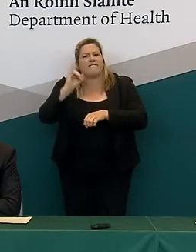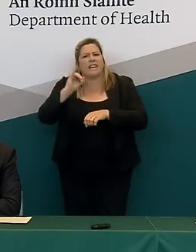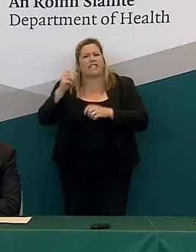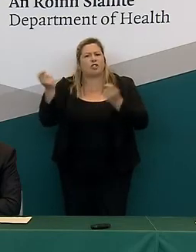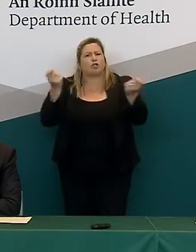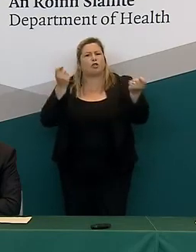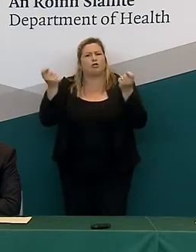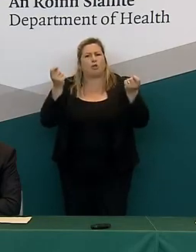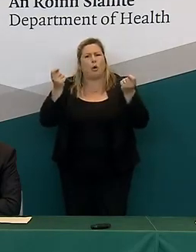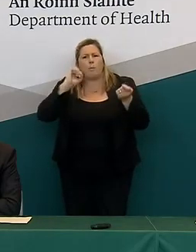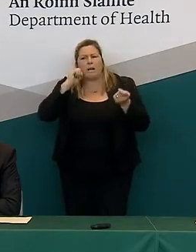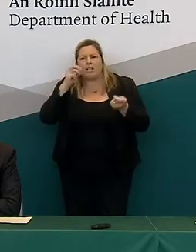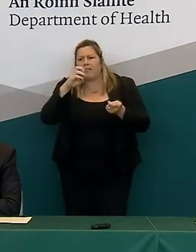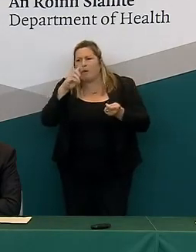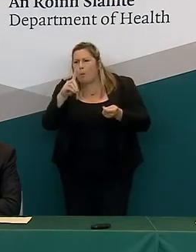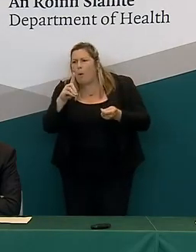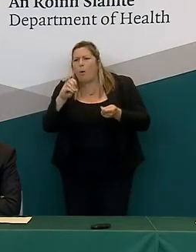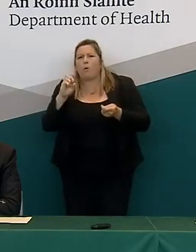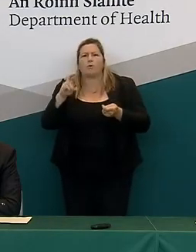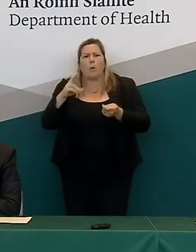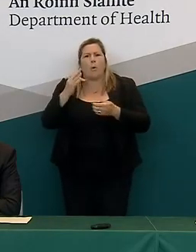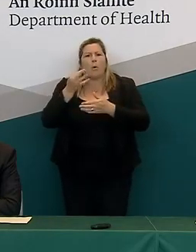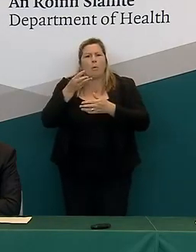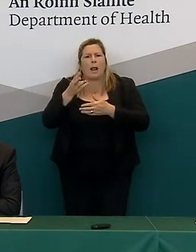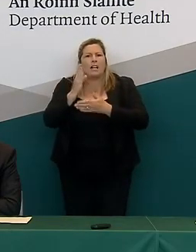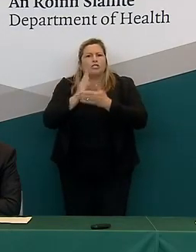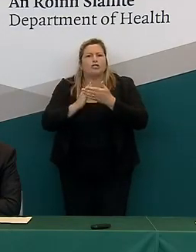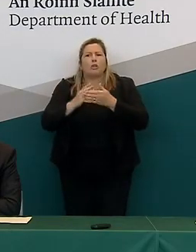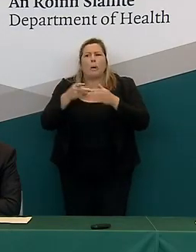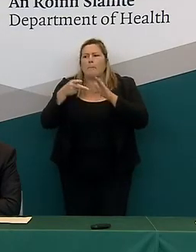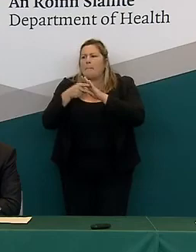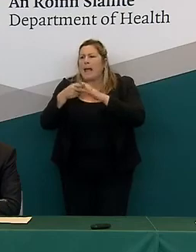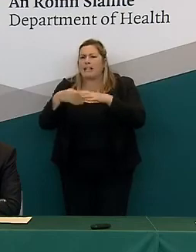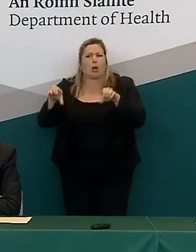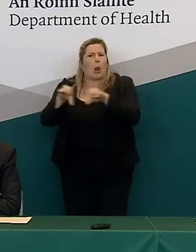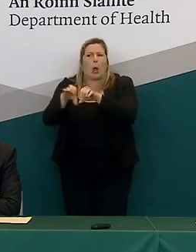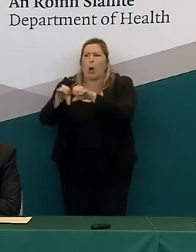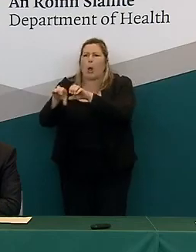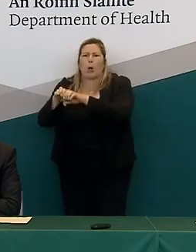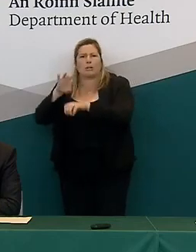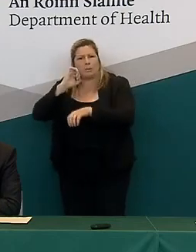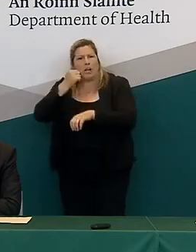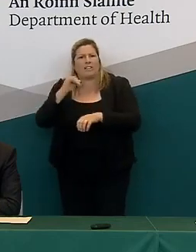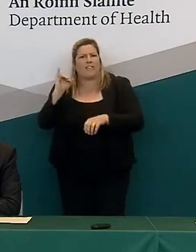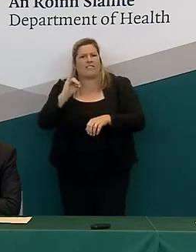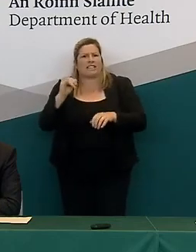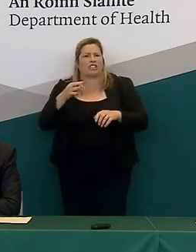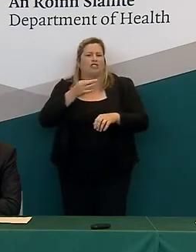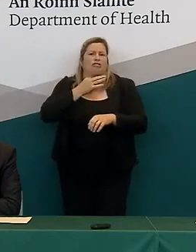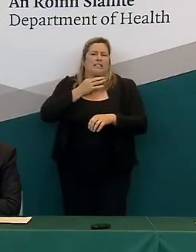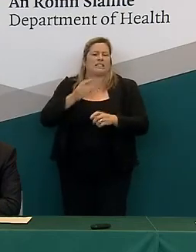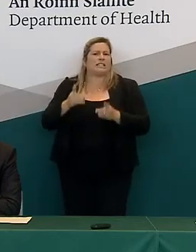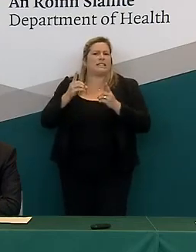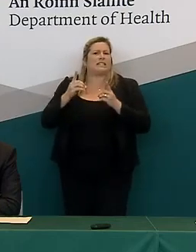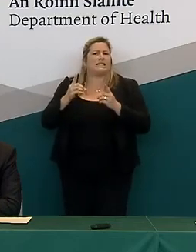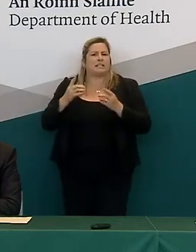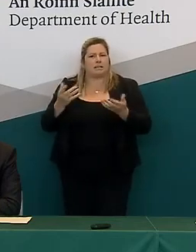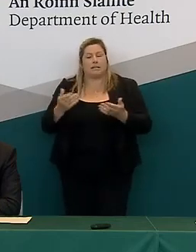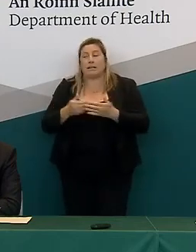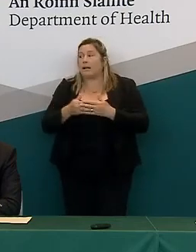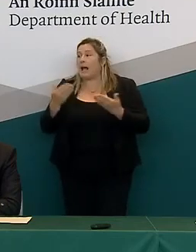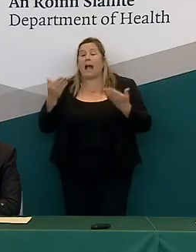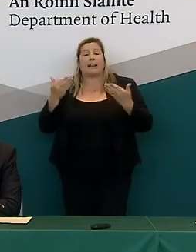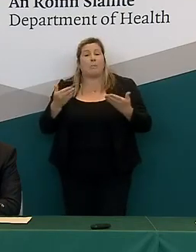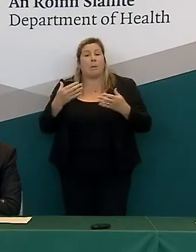ward? Or are we going to have a number of public beds closed? So what is the HSC doing with that? So at the moment, there are